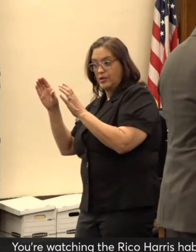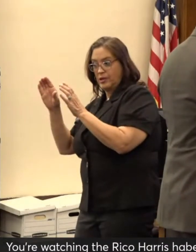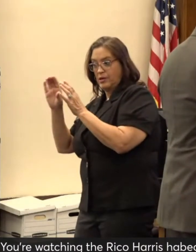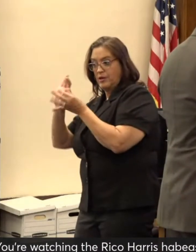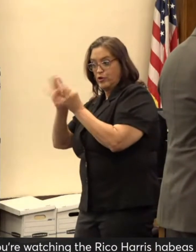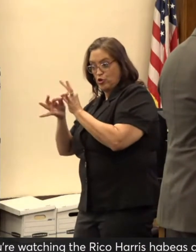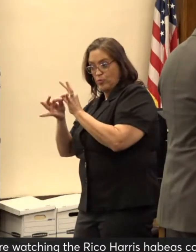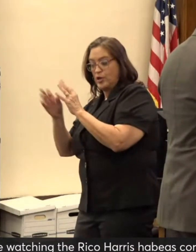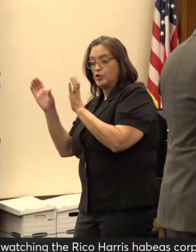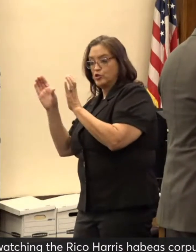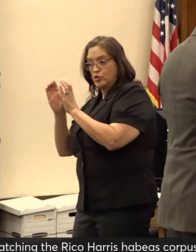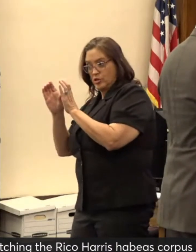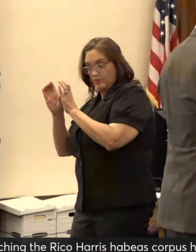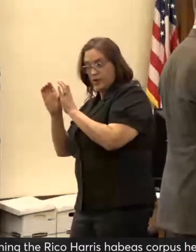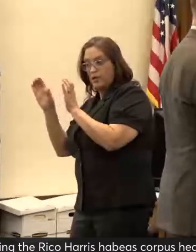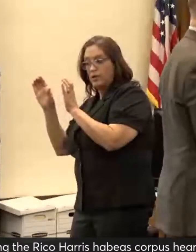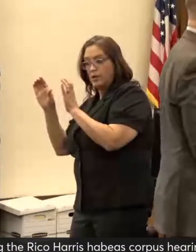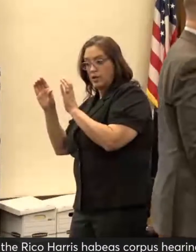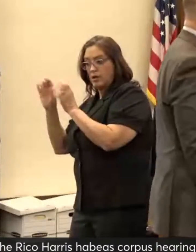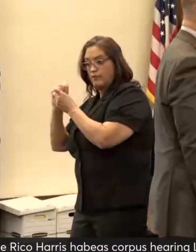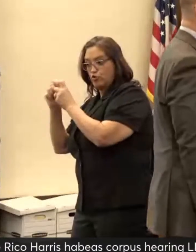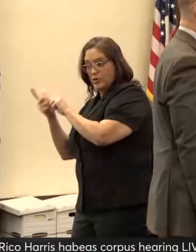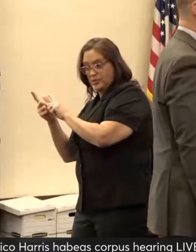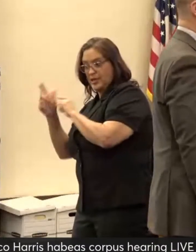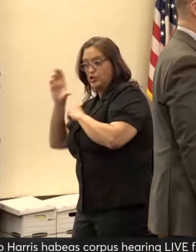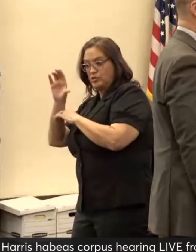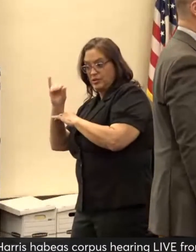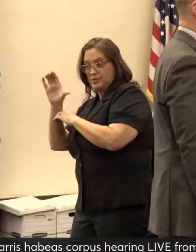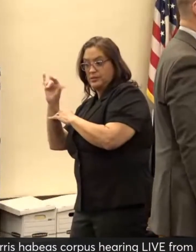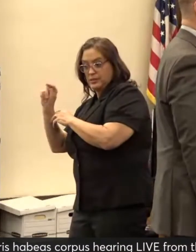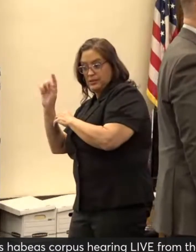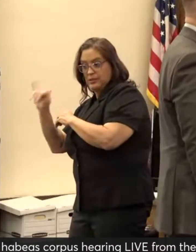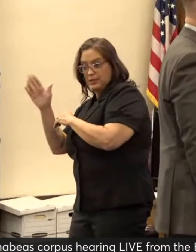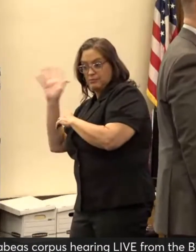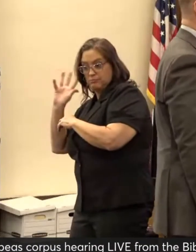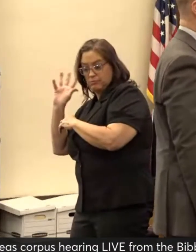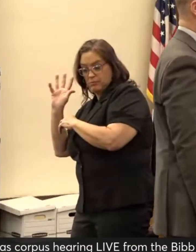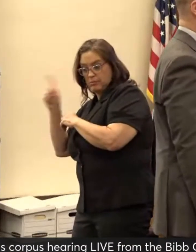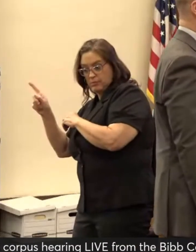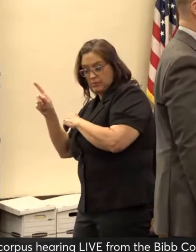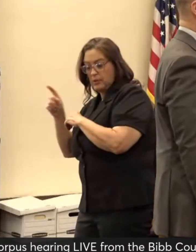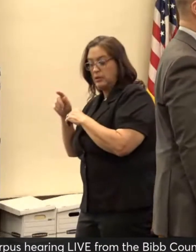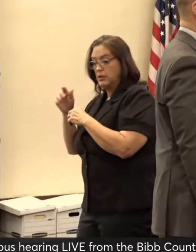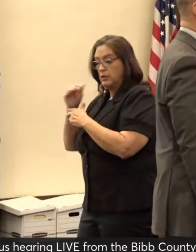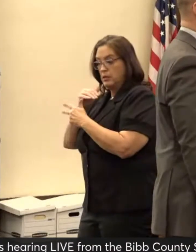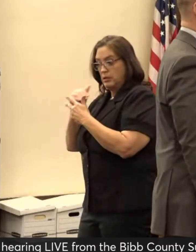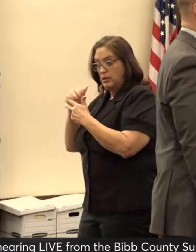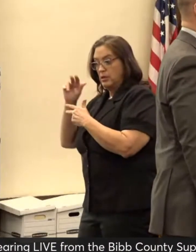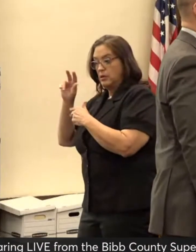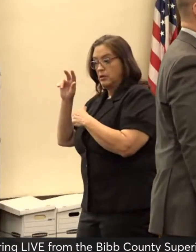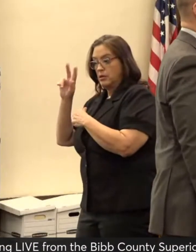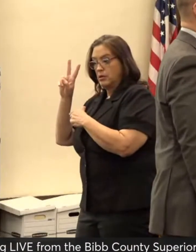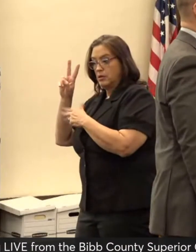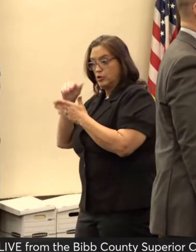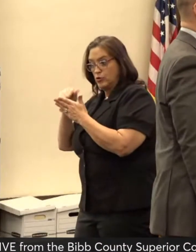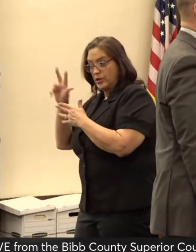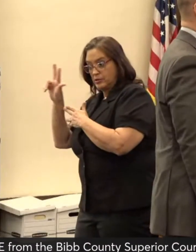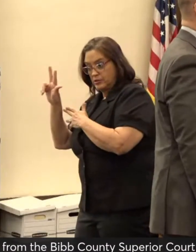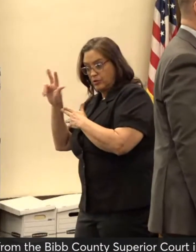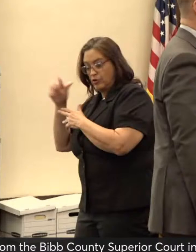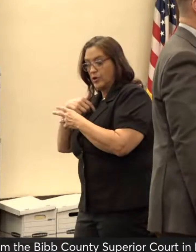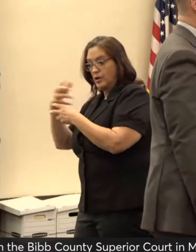Certificate of Translation, and at that time. And in 2003, I got my certificate,